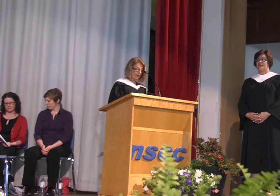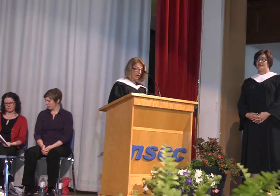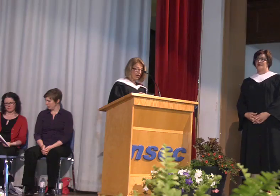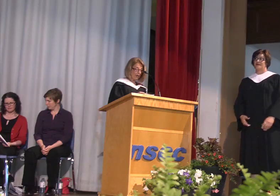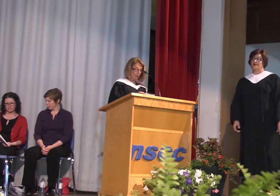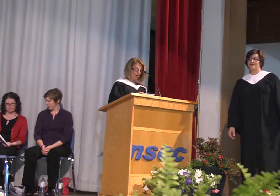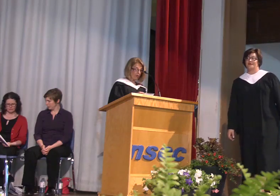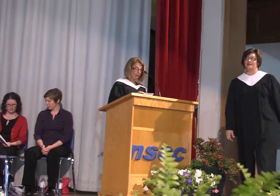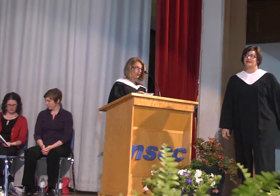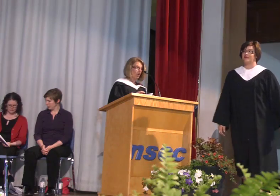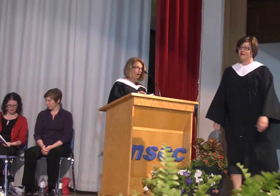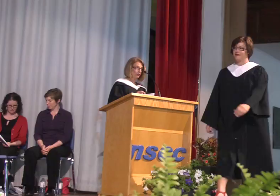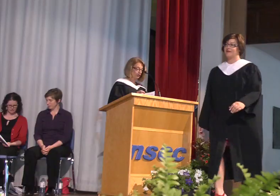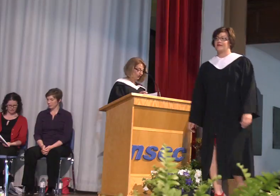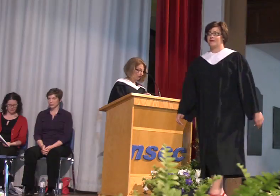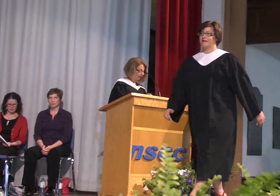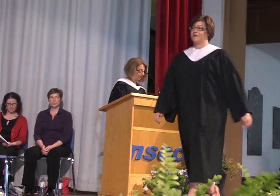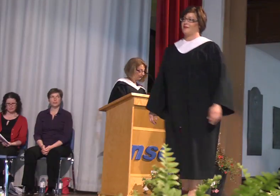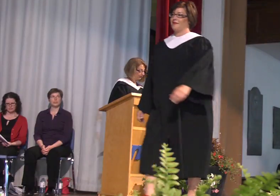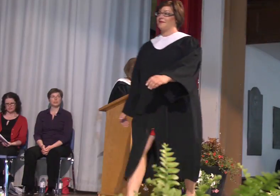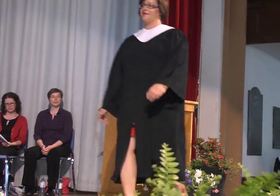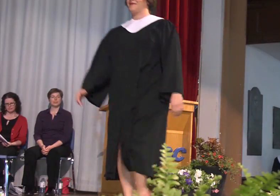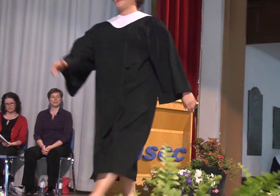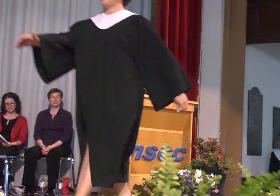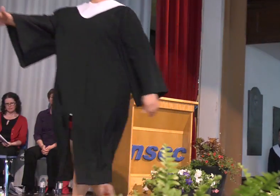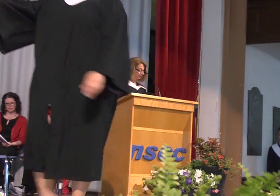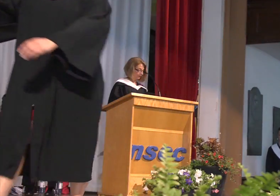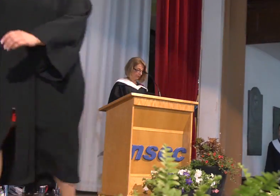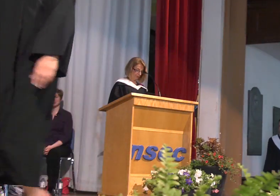Lisa Tuddy Rogers Honors.